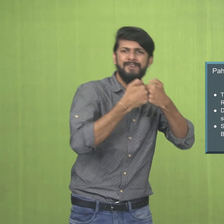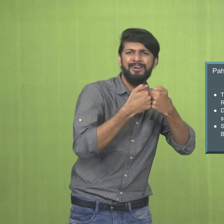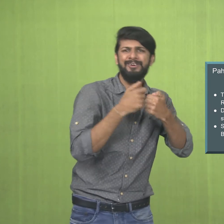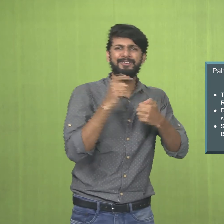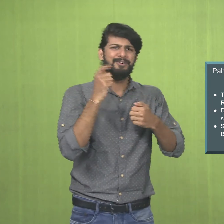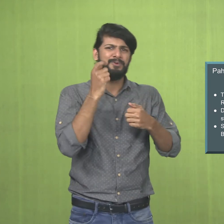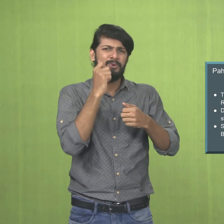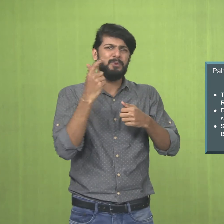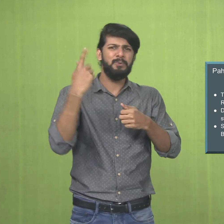portraits